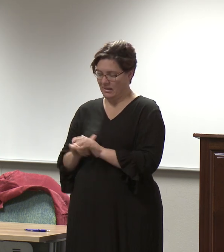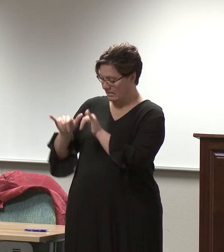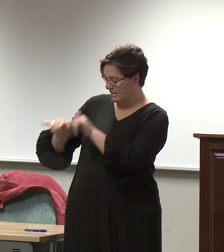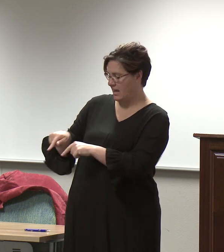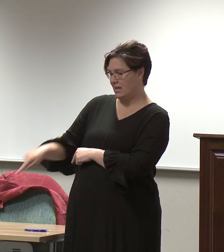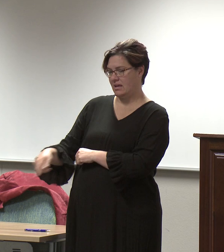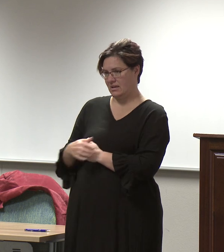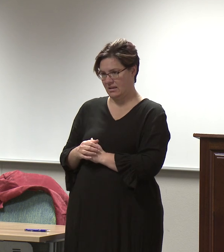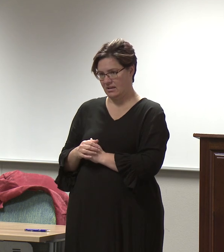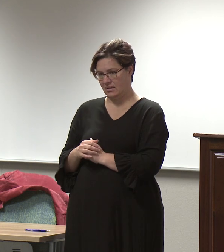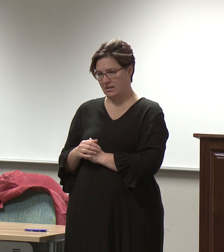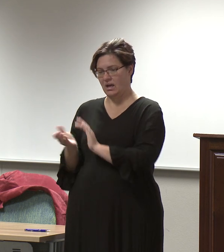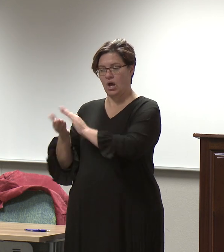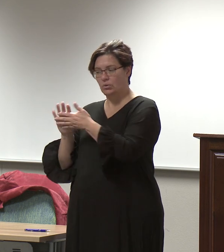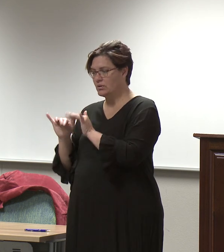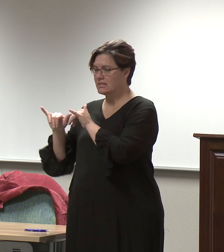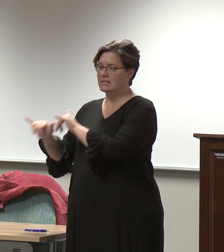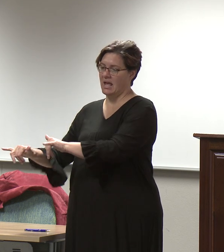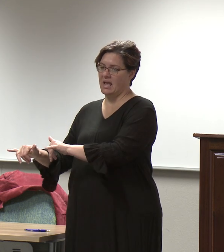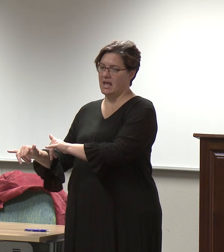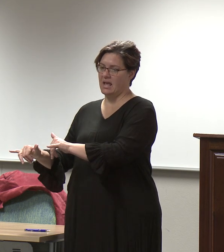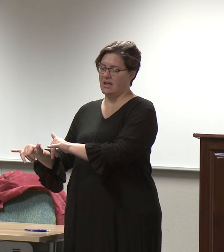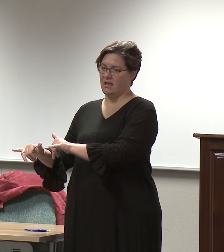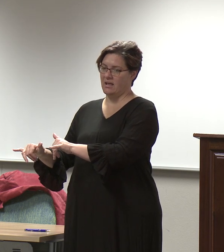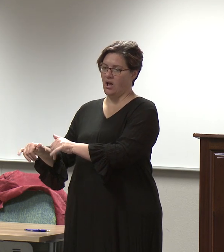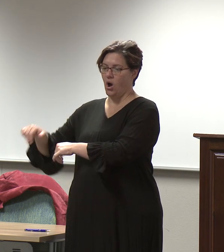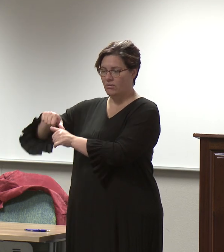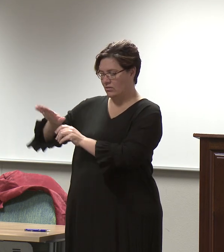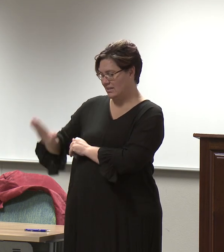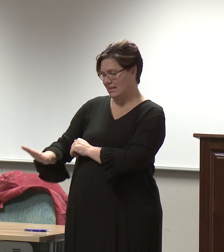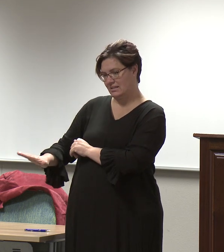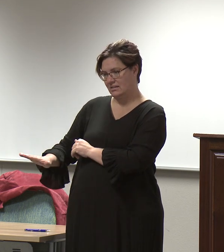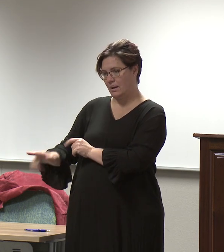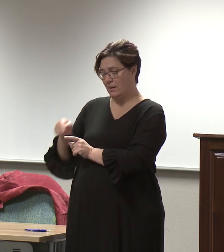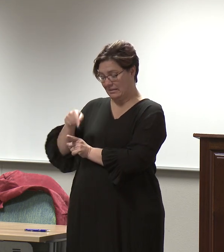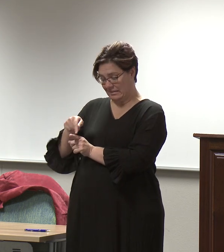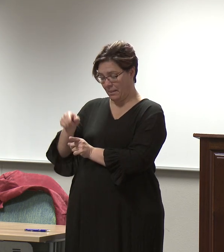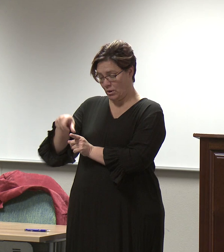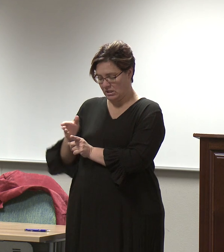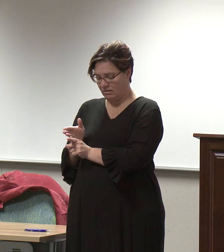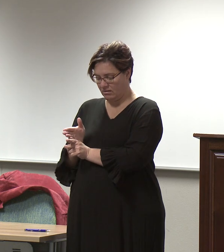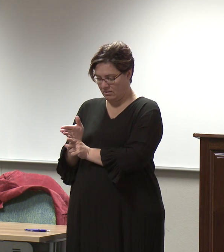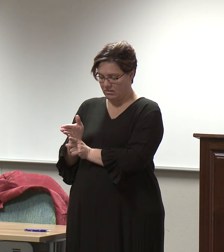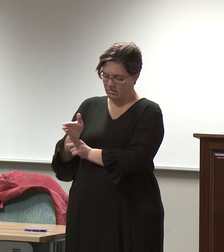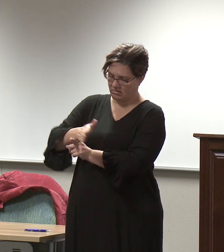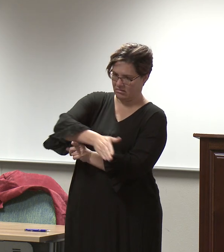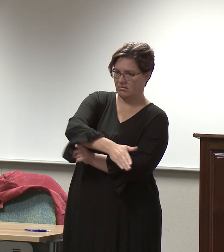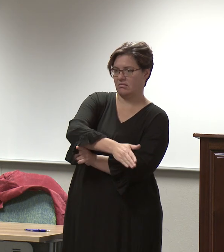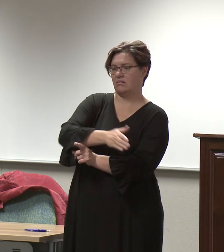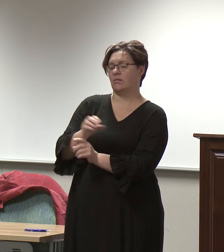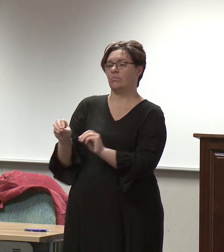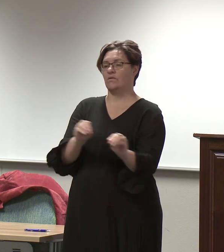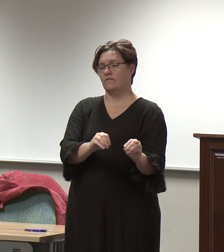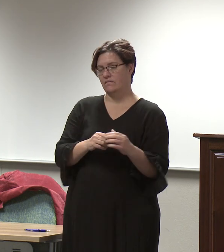ghetto. The community stays on the colonial side of society, but he moves or she moves. And